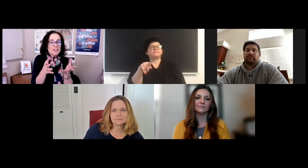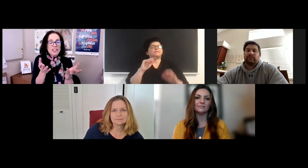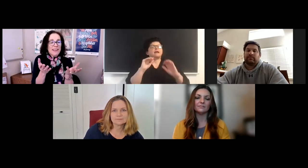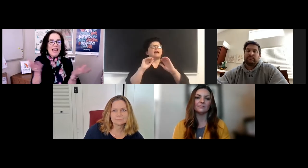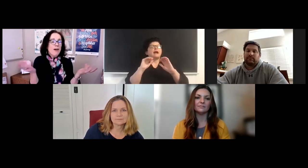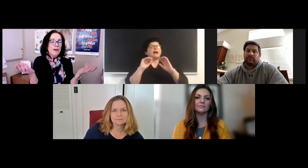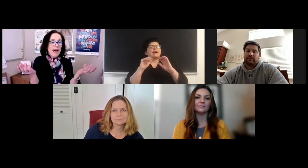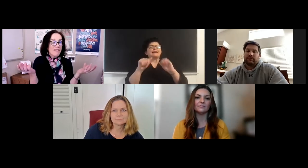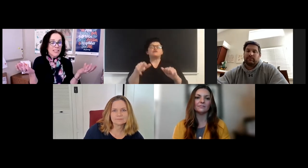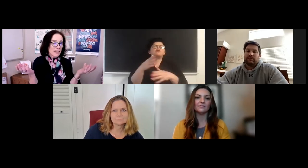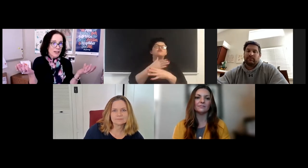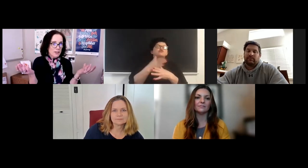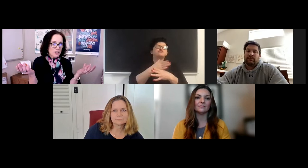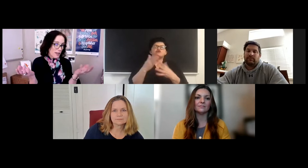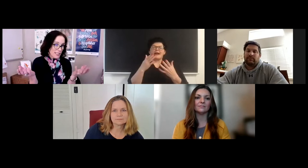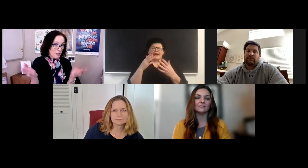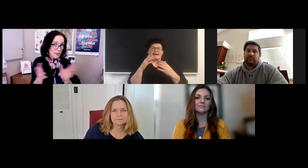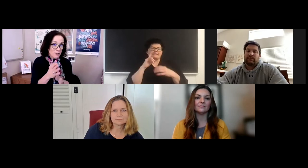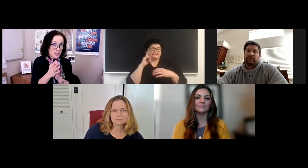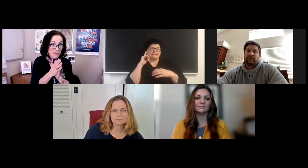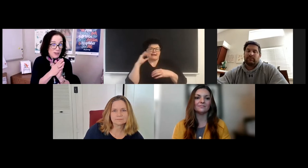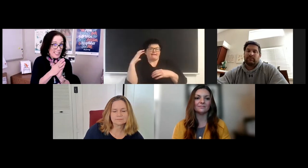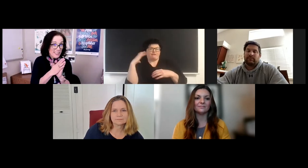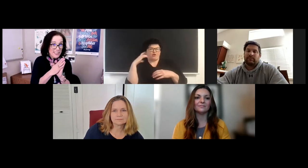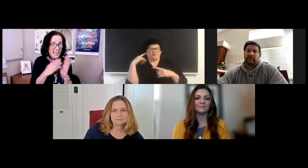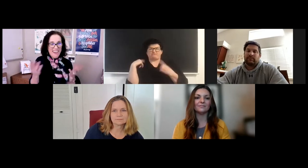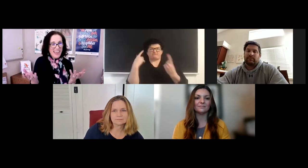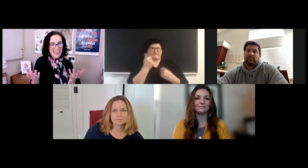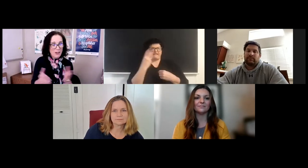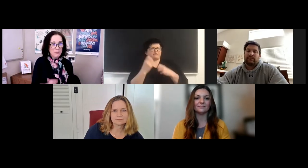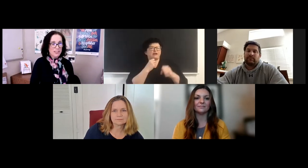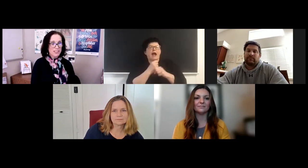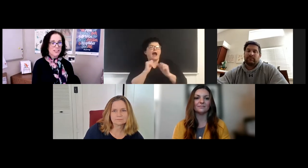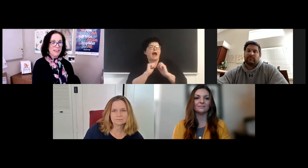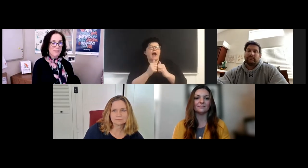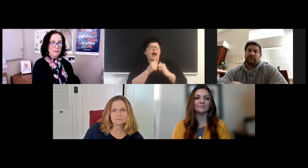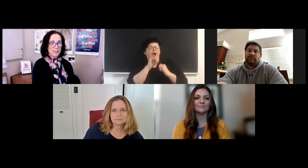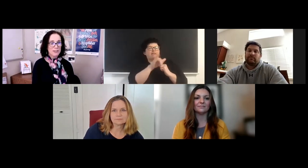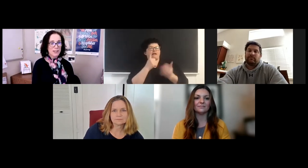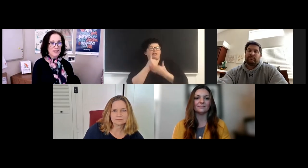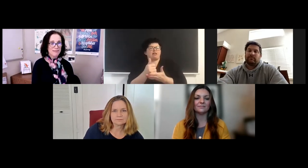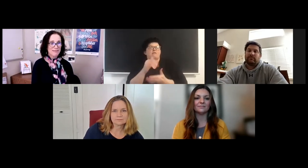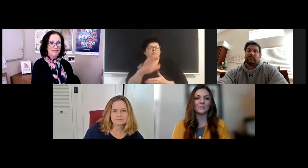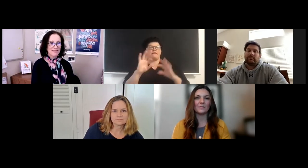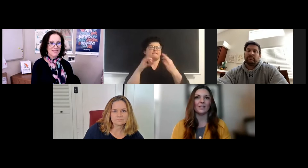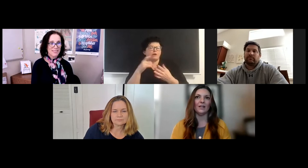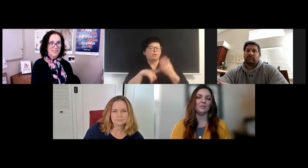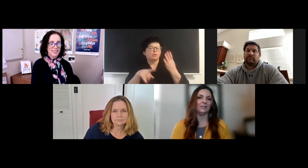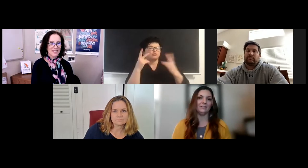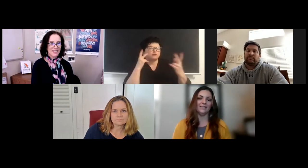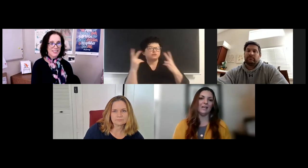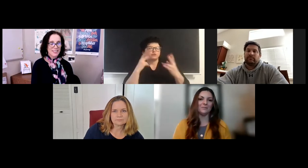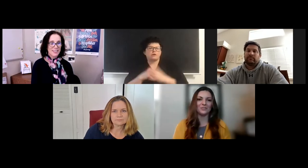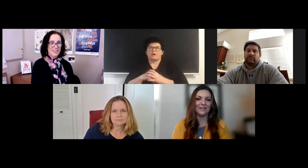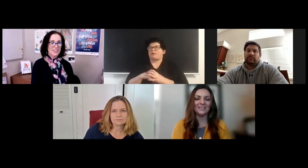can you share, like, how having a deaf coach, you had a deaf coach for several years, how that helped your family, what you saw? Oh,